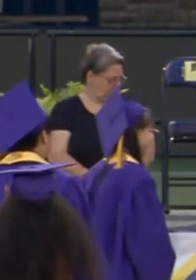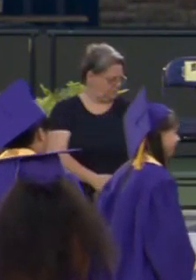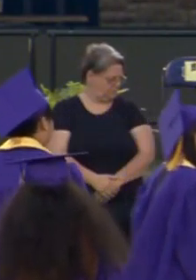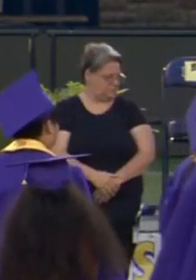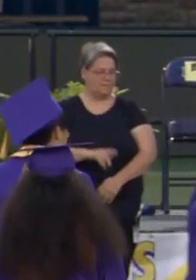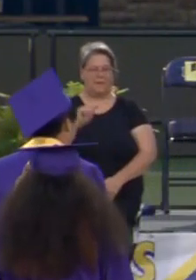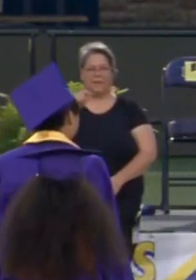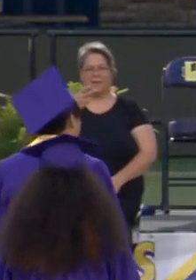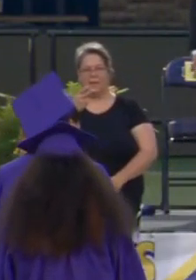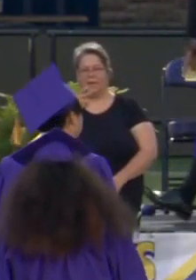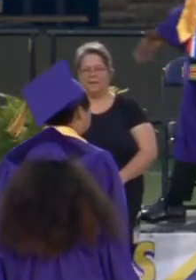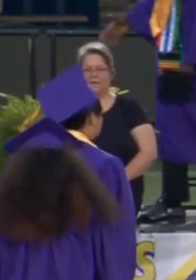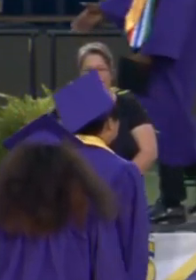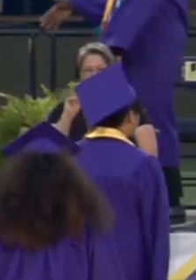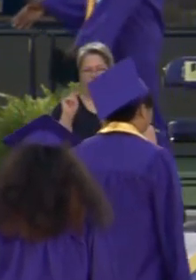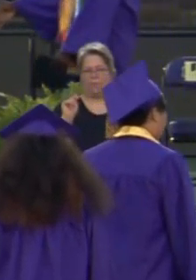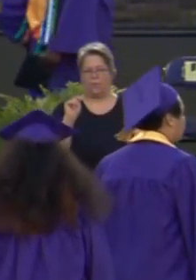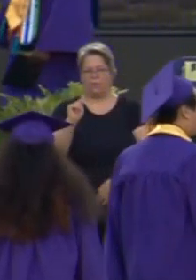T. Trung.